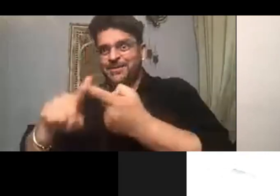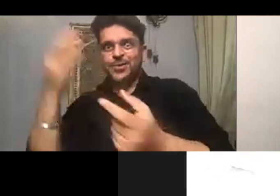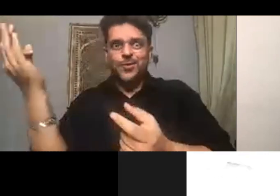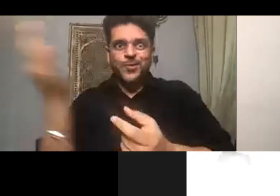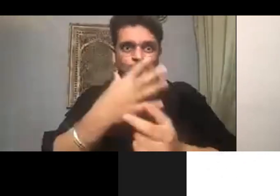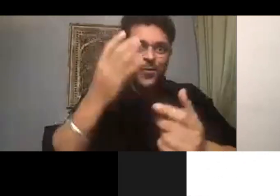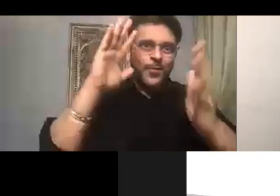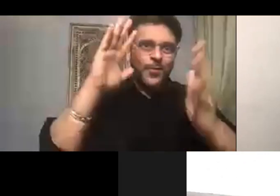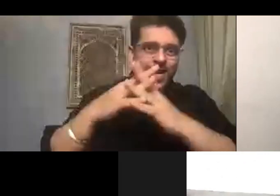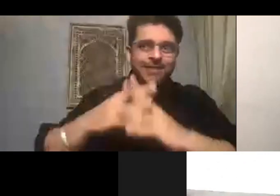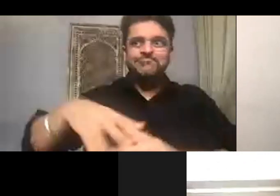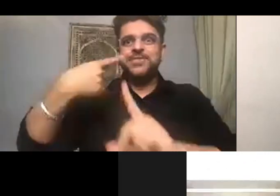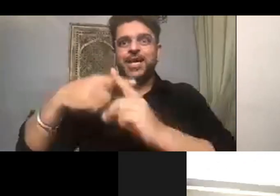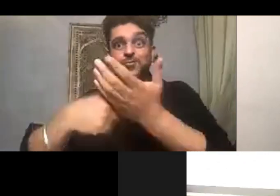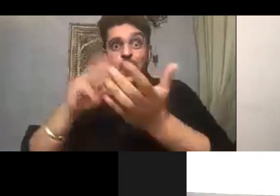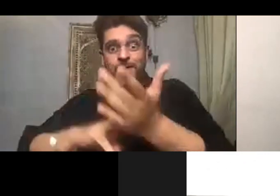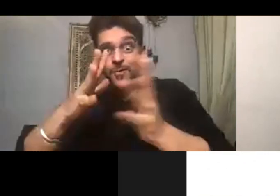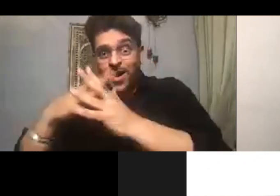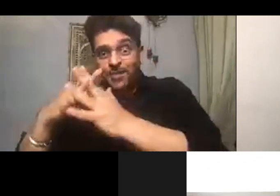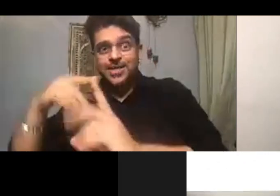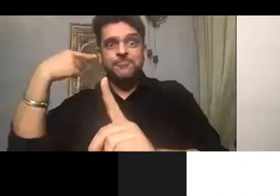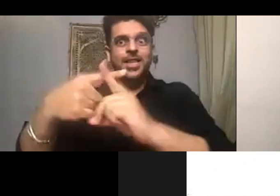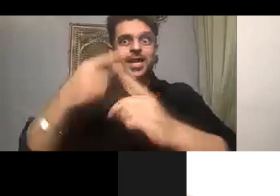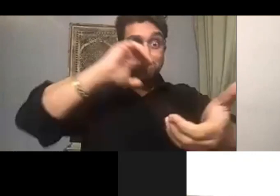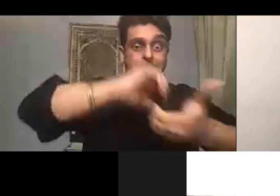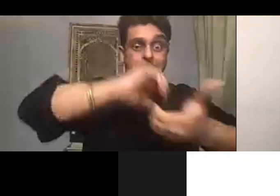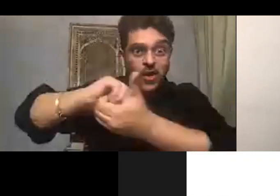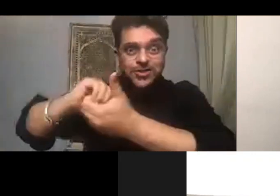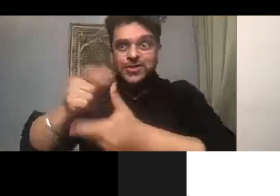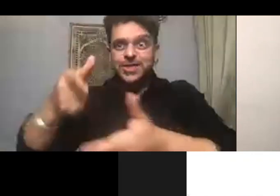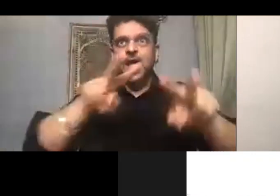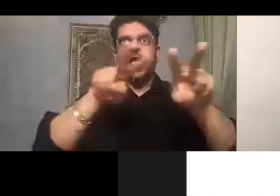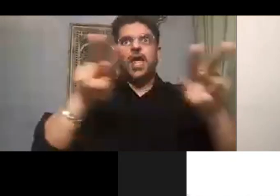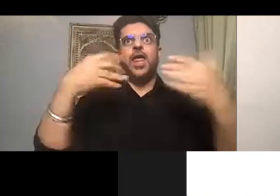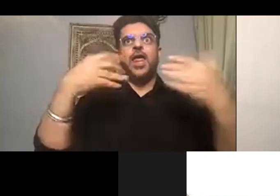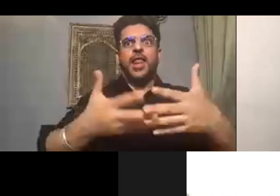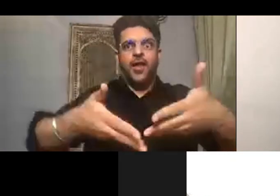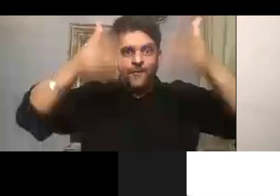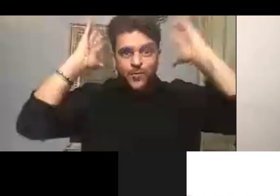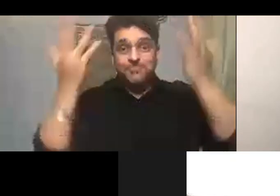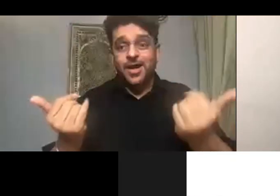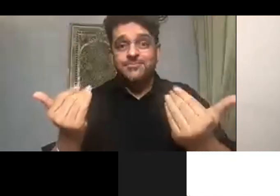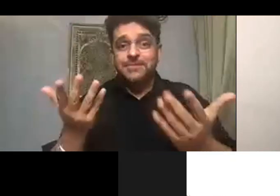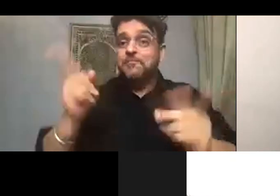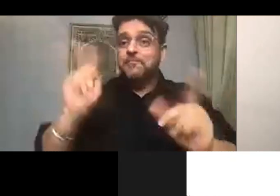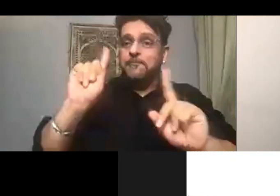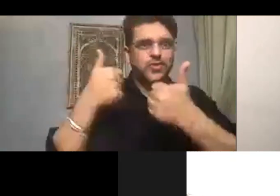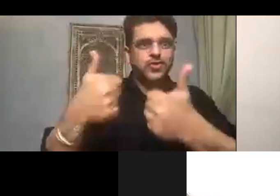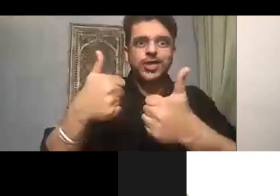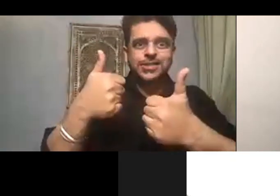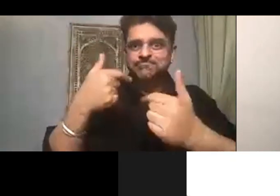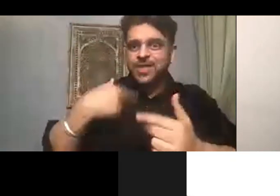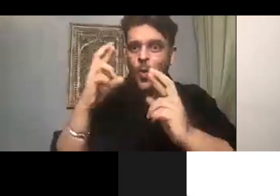so many different things that happened today: the website, the role models webpage, the partners, and it could